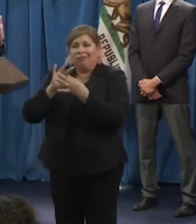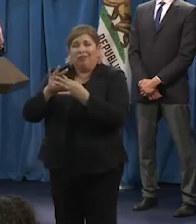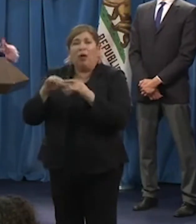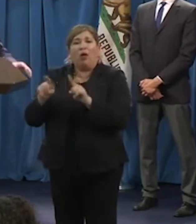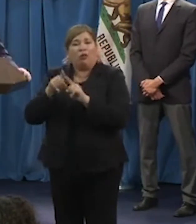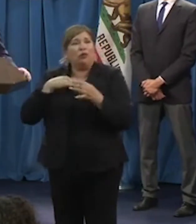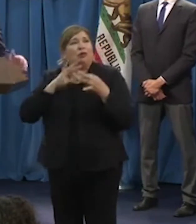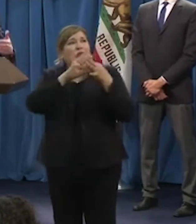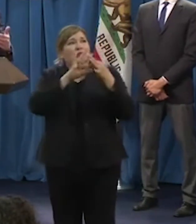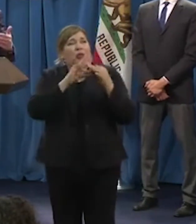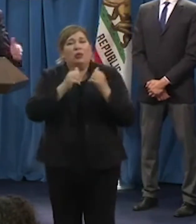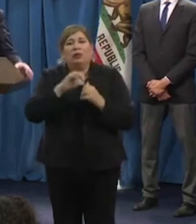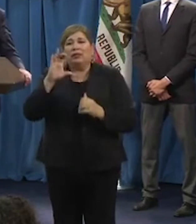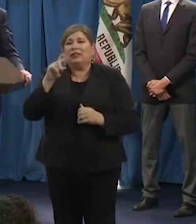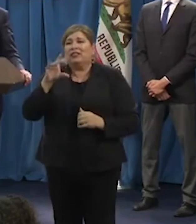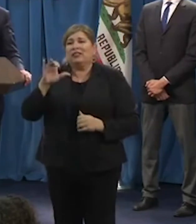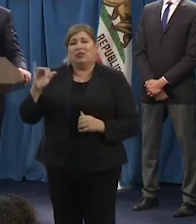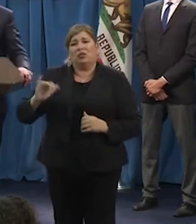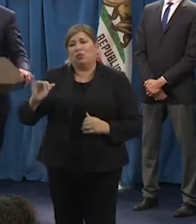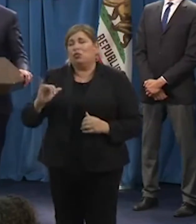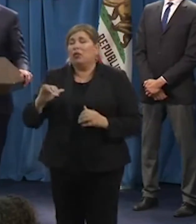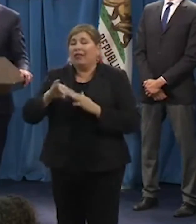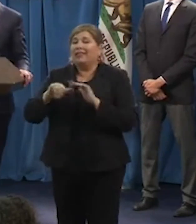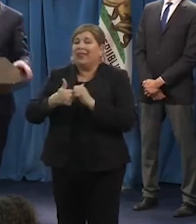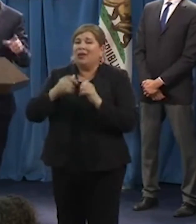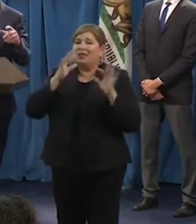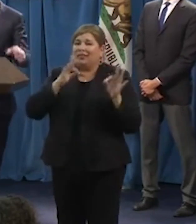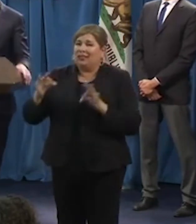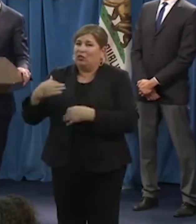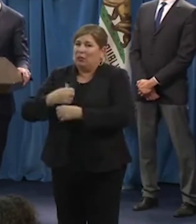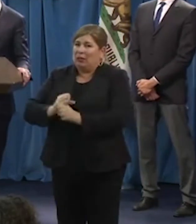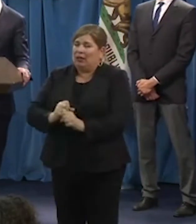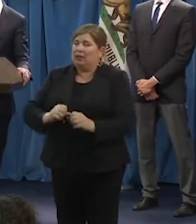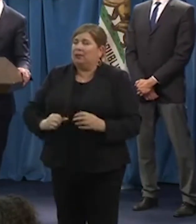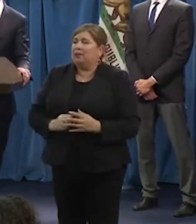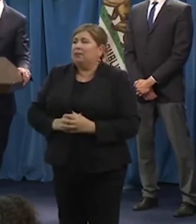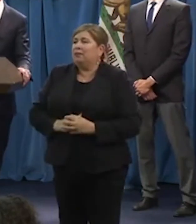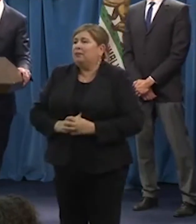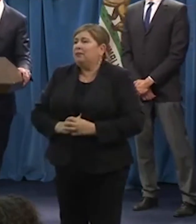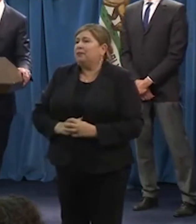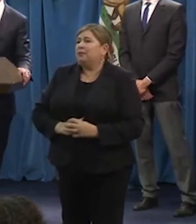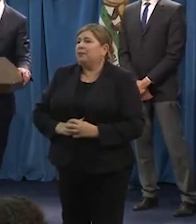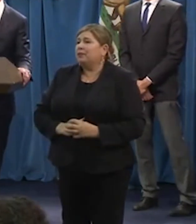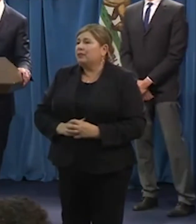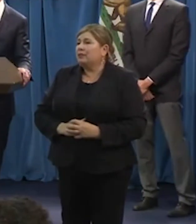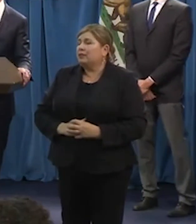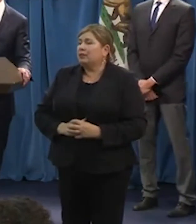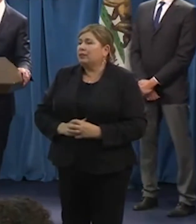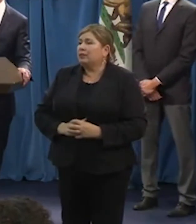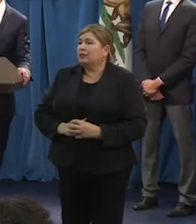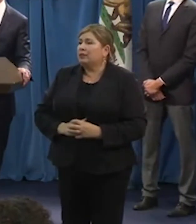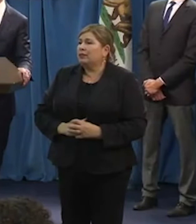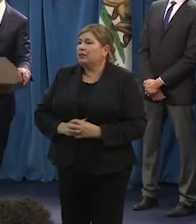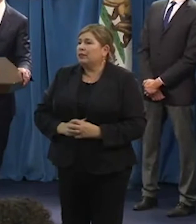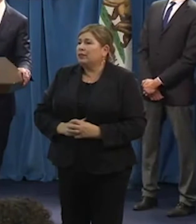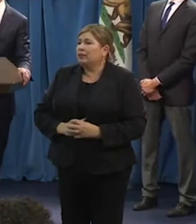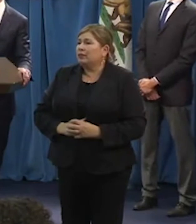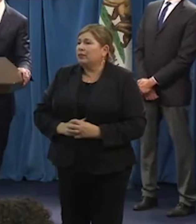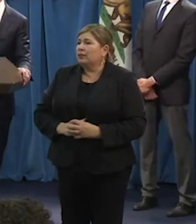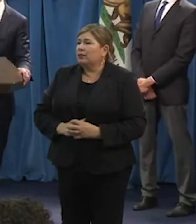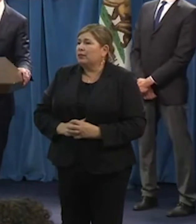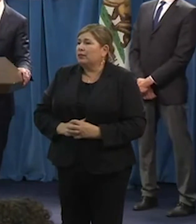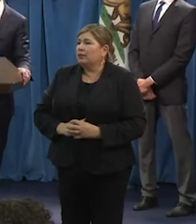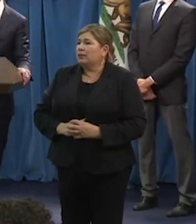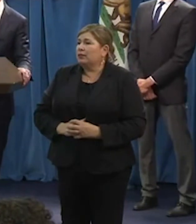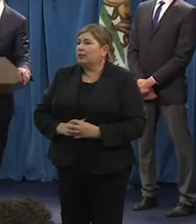that's the fluidity, that's the dynamic of those decisions. As the testing situation improves in the state, if we were to have another cruise